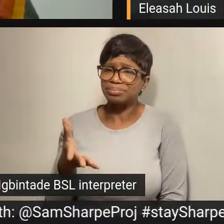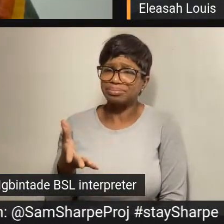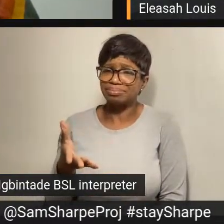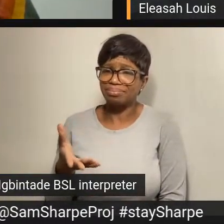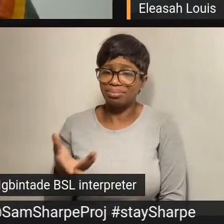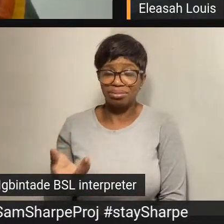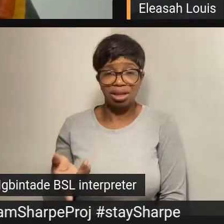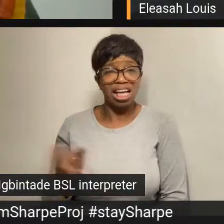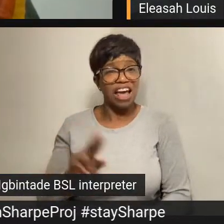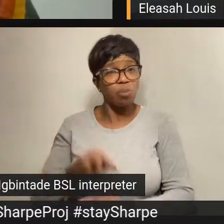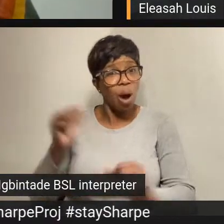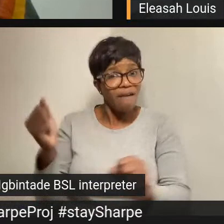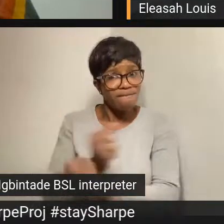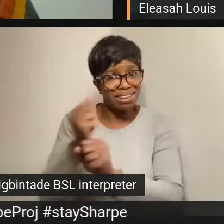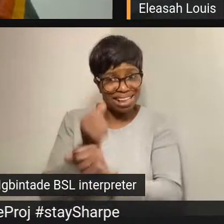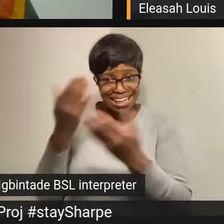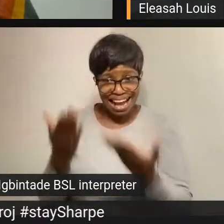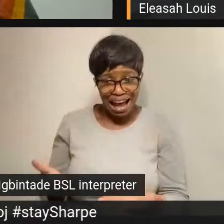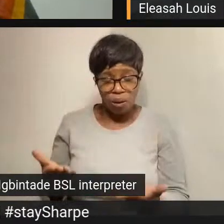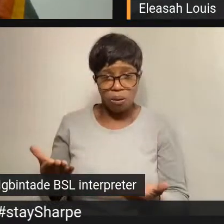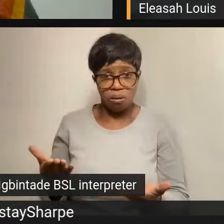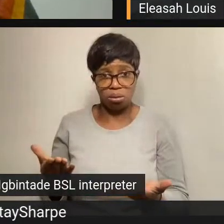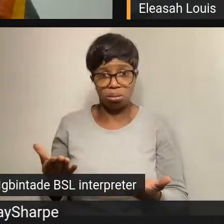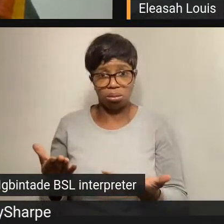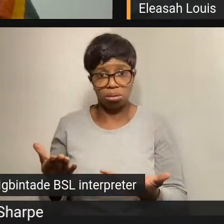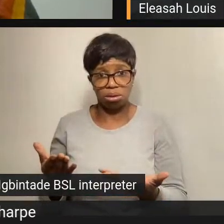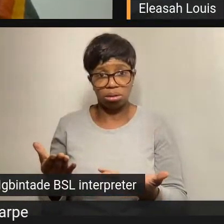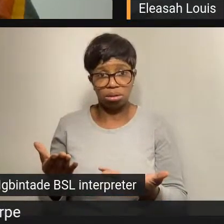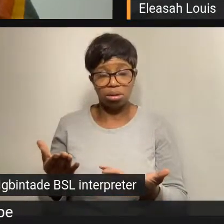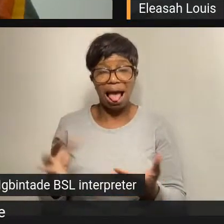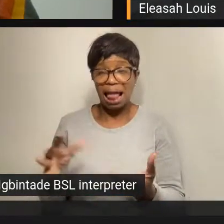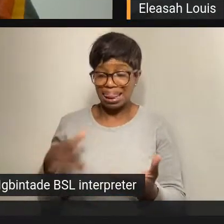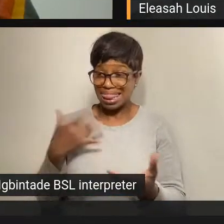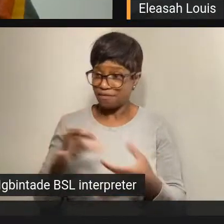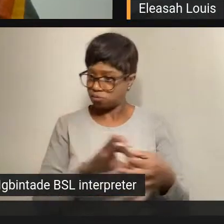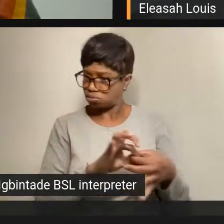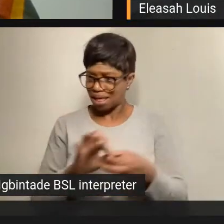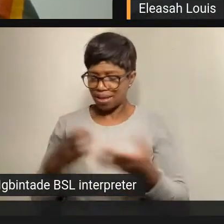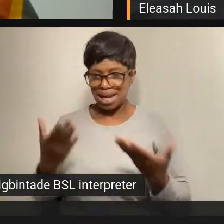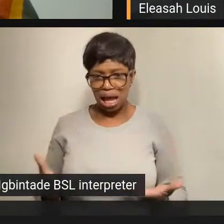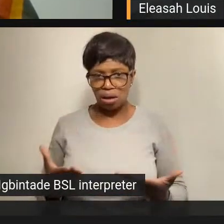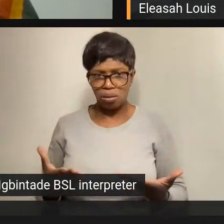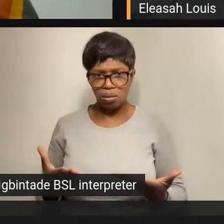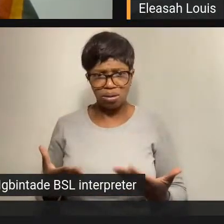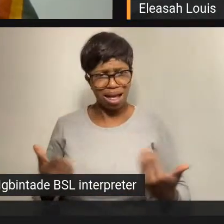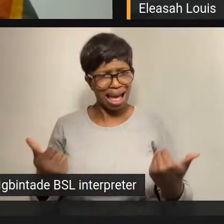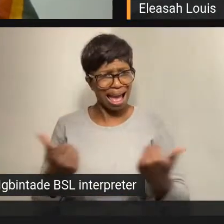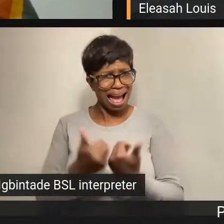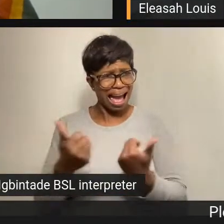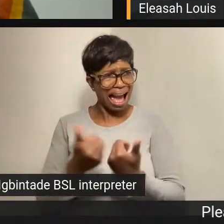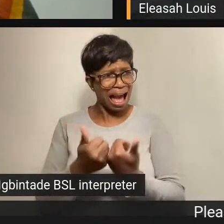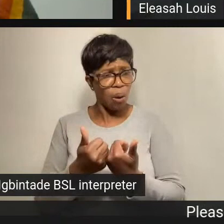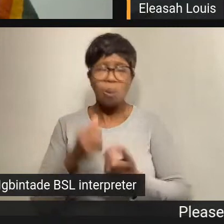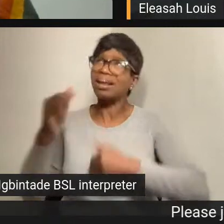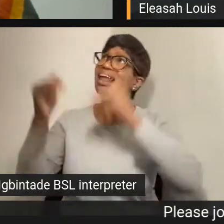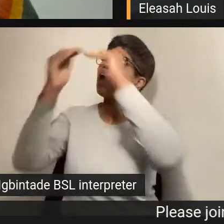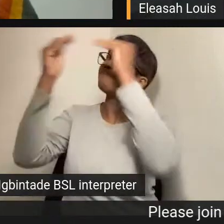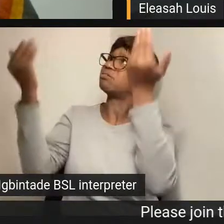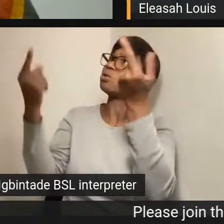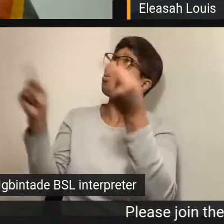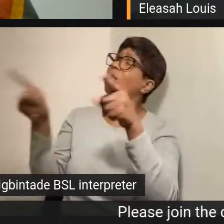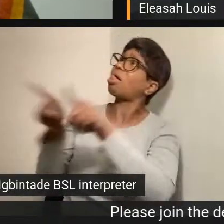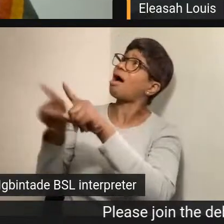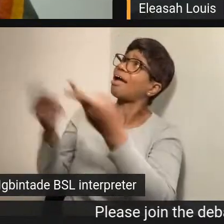can't fix it now and live together now, how is it going to be like in heaven?